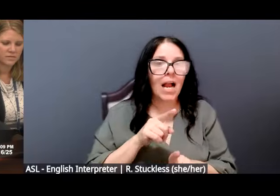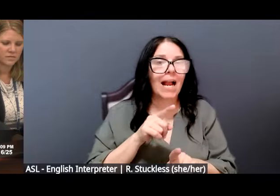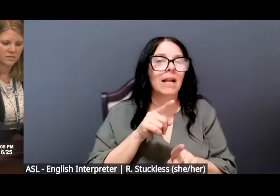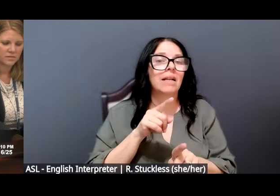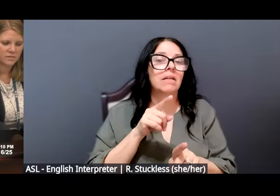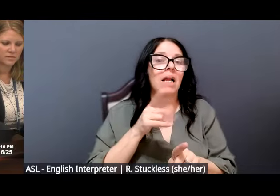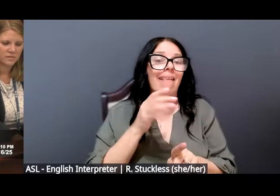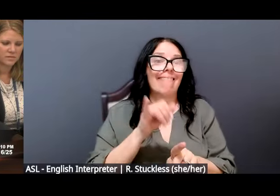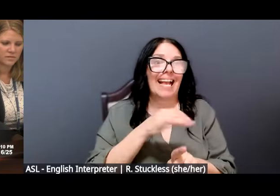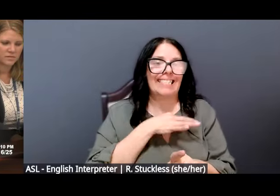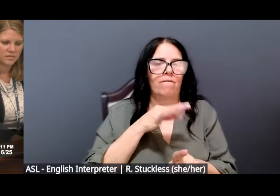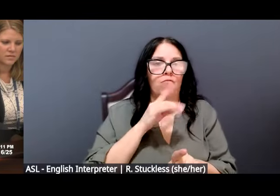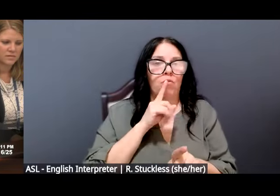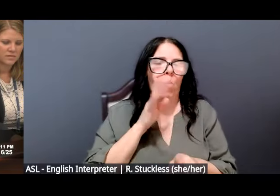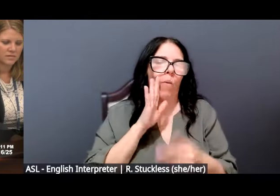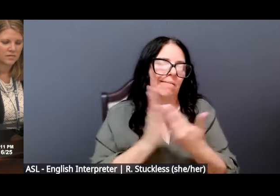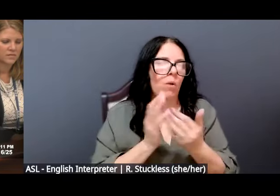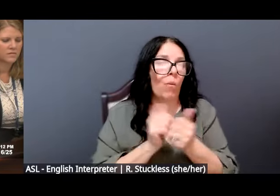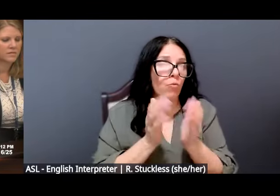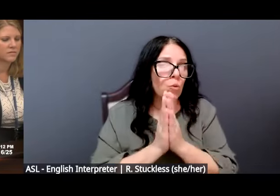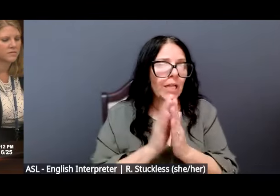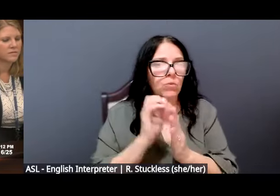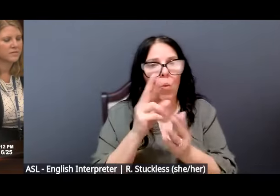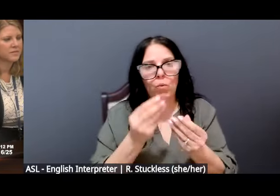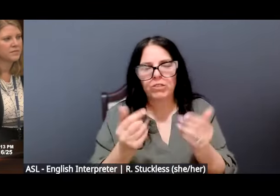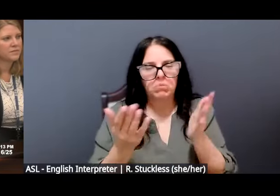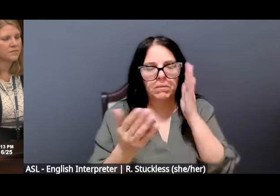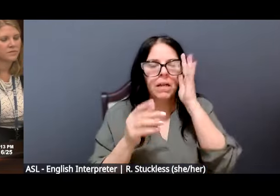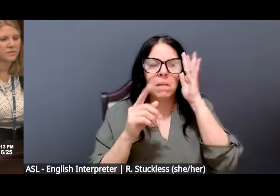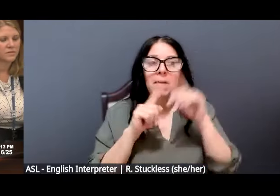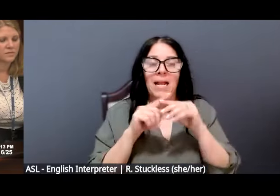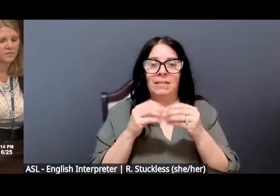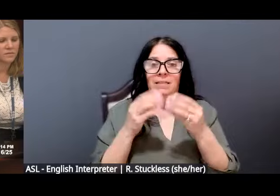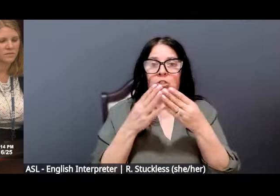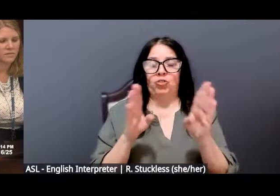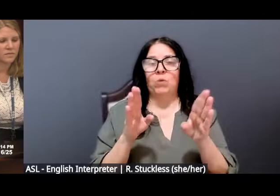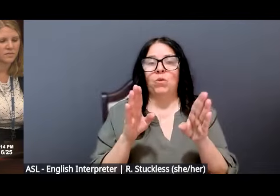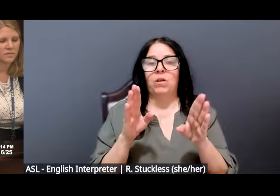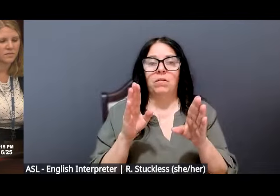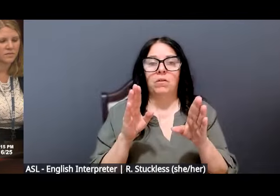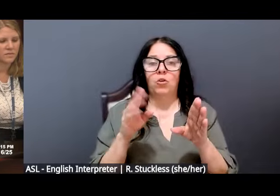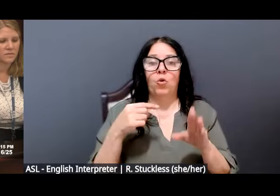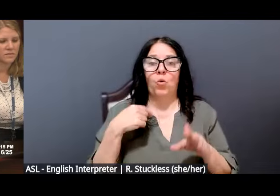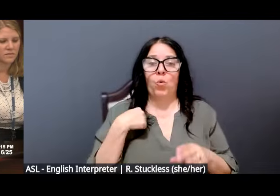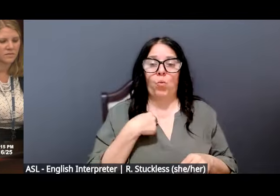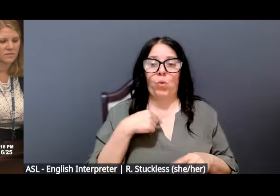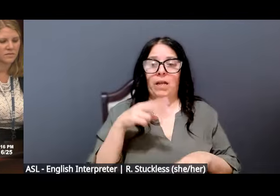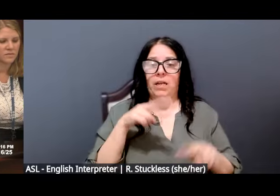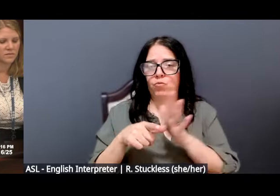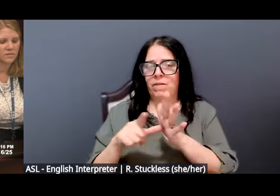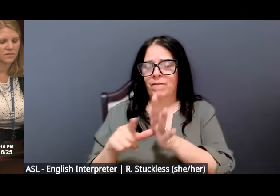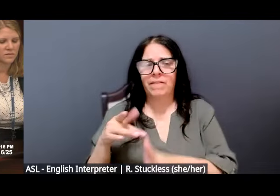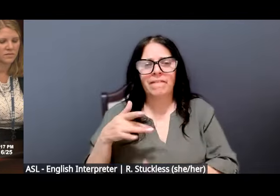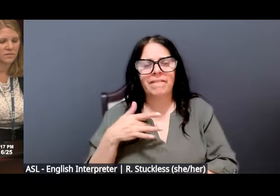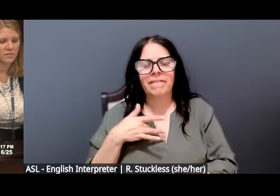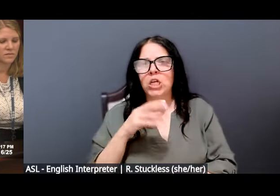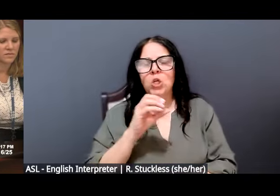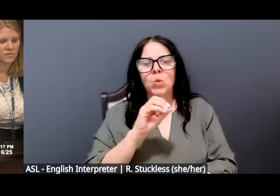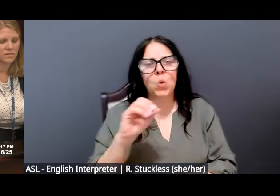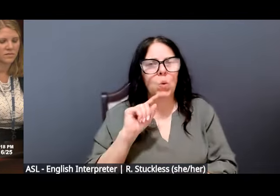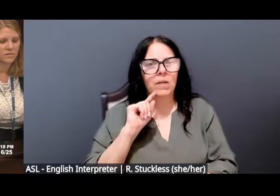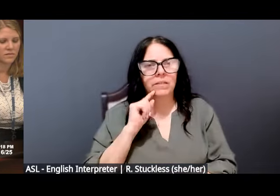whatever. Largely overall, our review has concluded that there was no significant indications of widespread